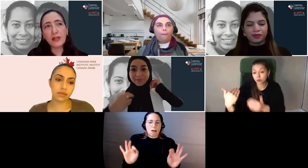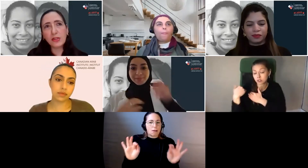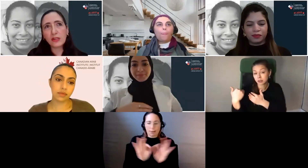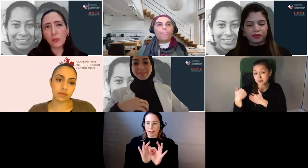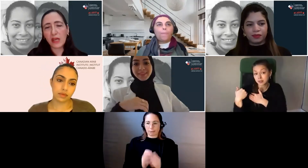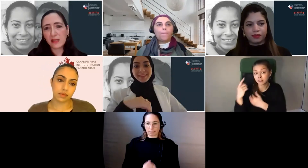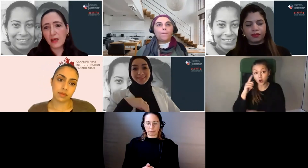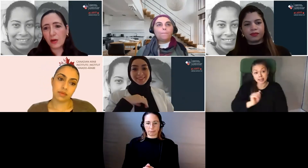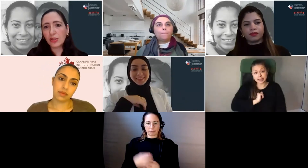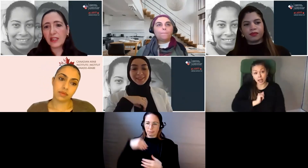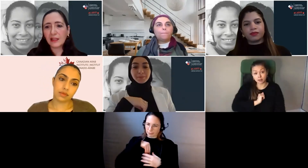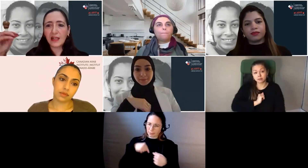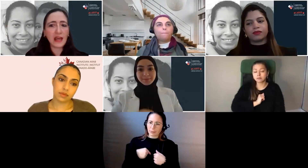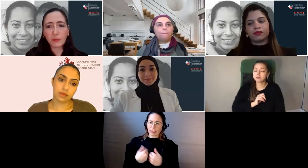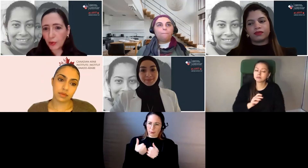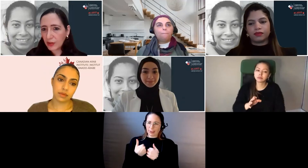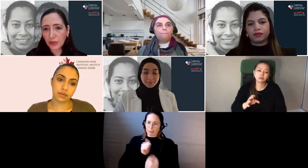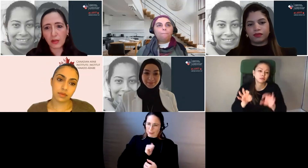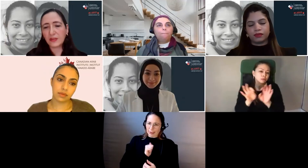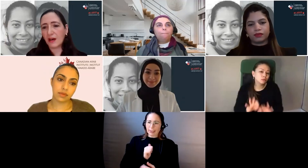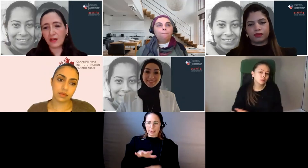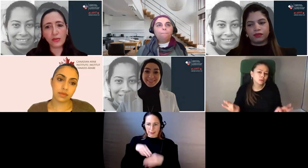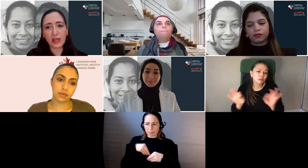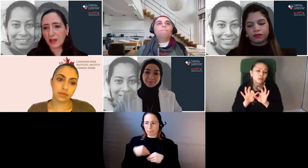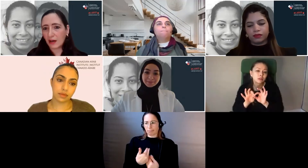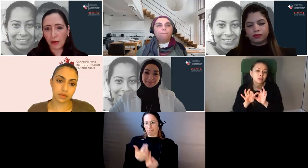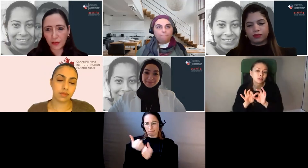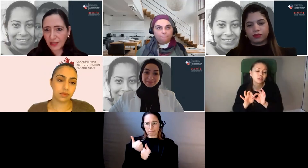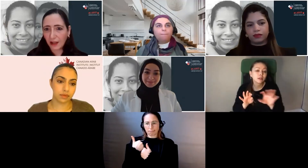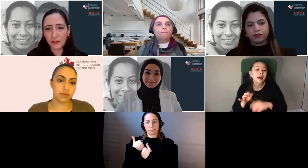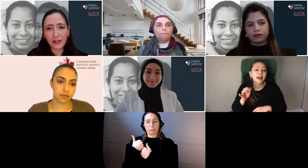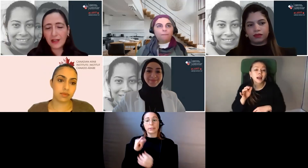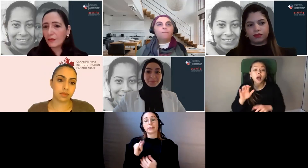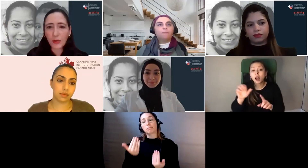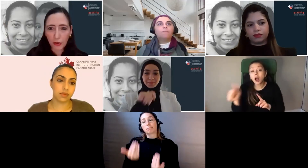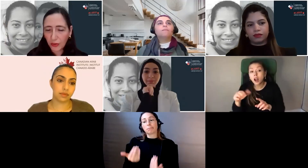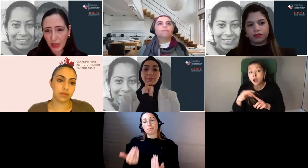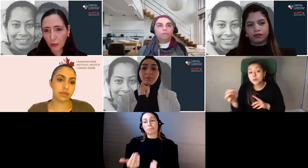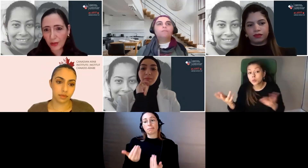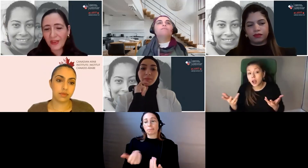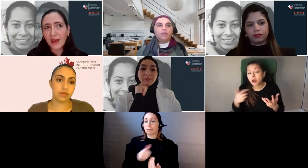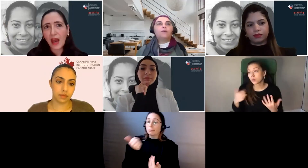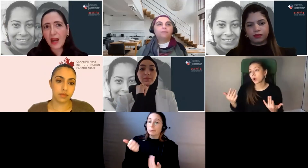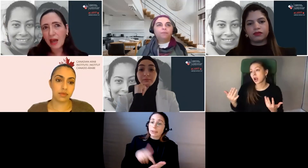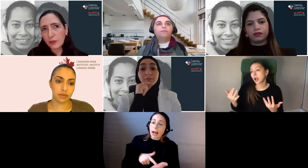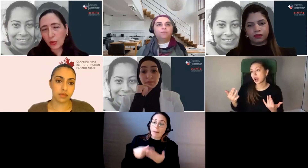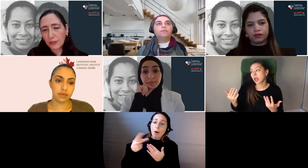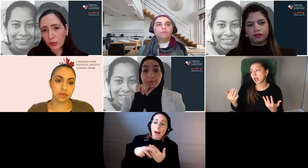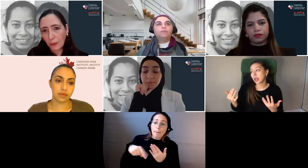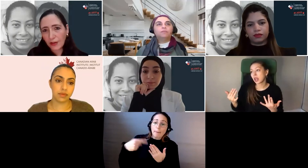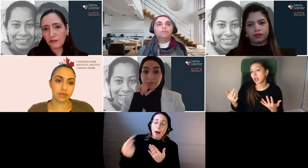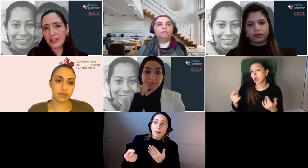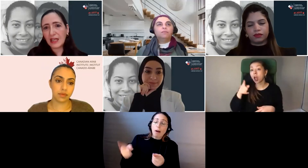because if we just wait until the next programs comes on to take care of ourselves, we are not going anywhere. And I